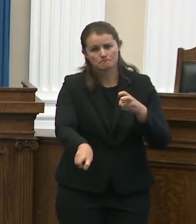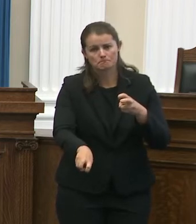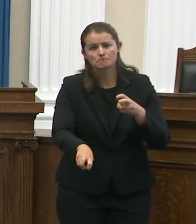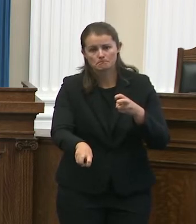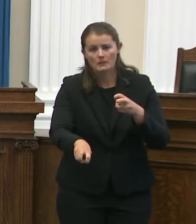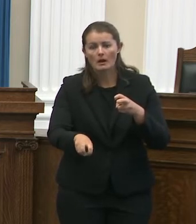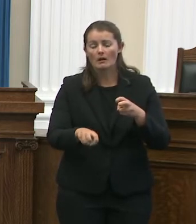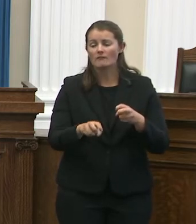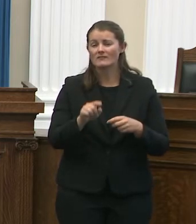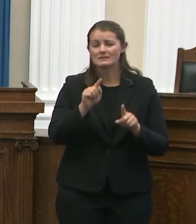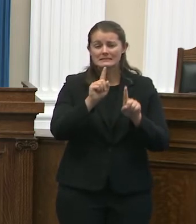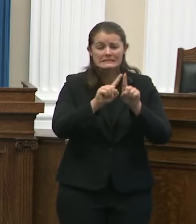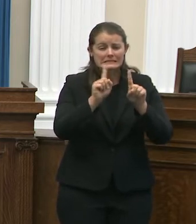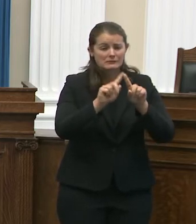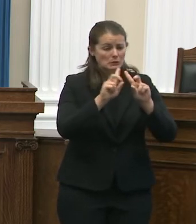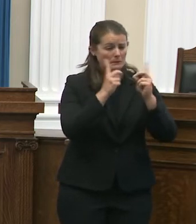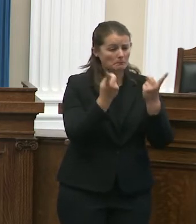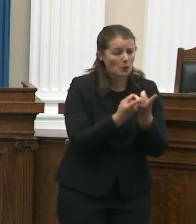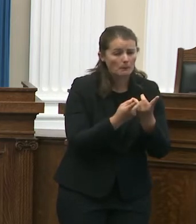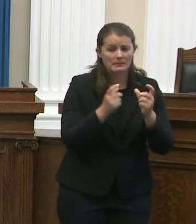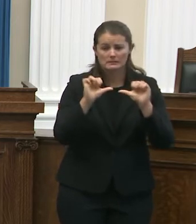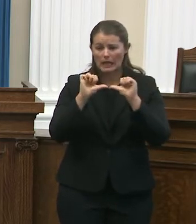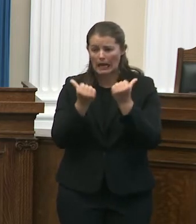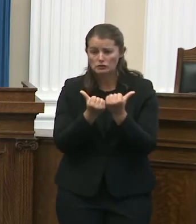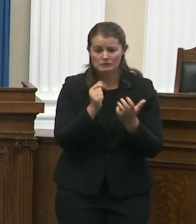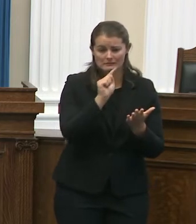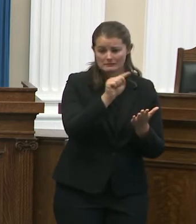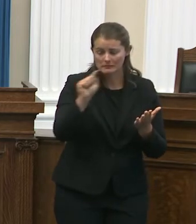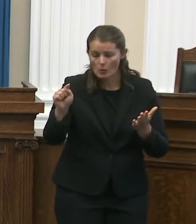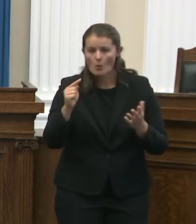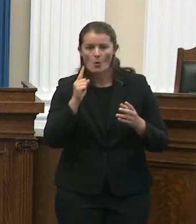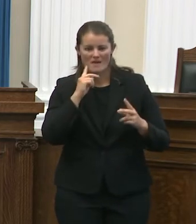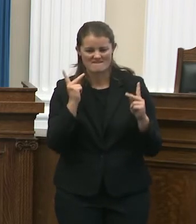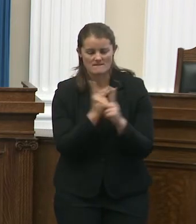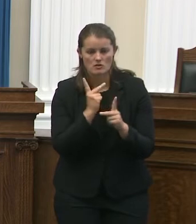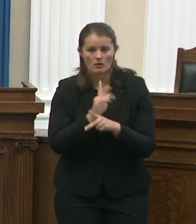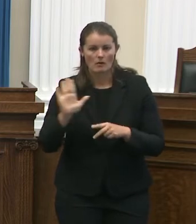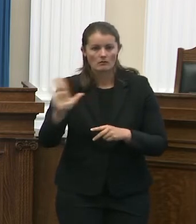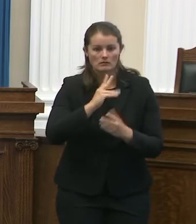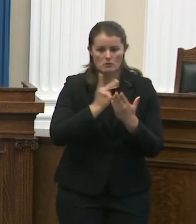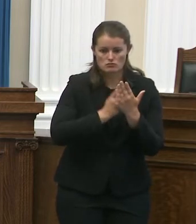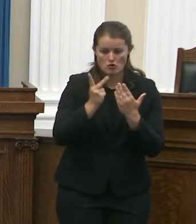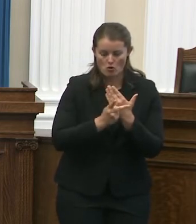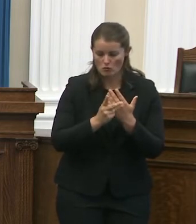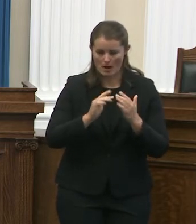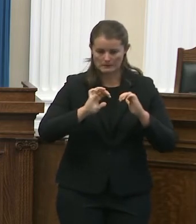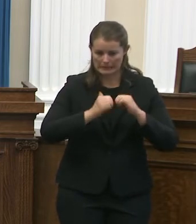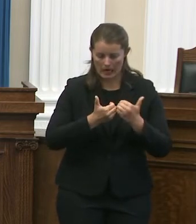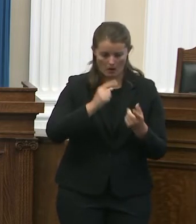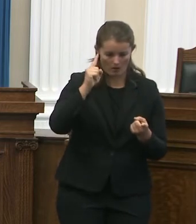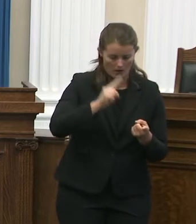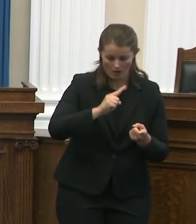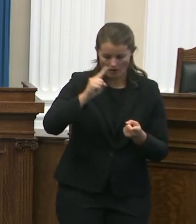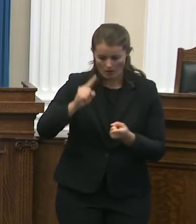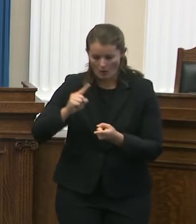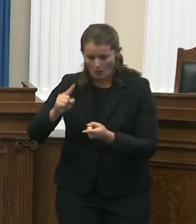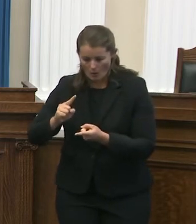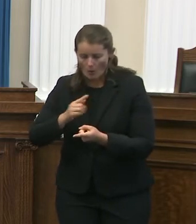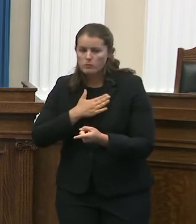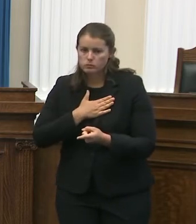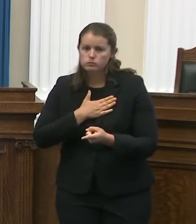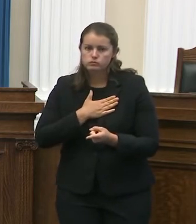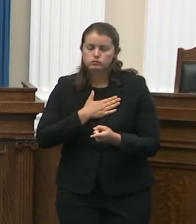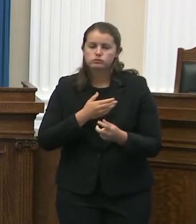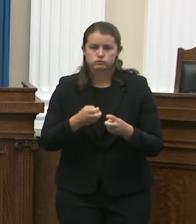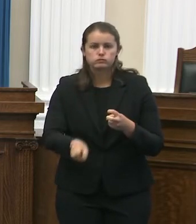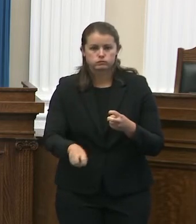their own departments, and while necessary, the reductions are difficult to see and to live with. I'm proud of the work my